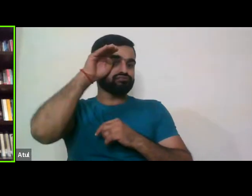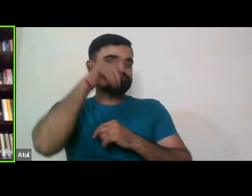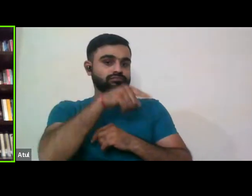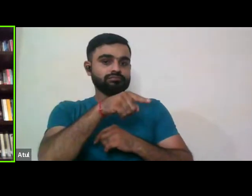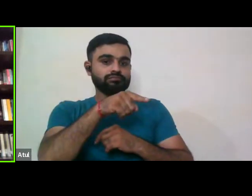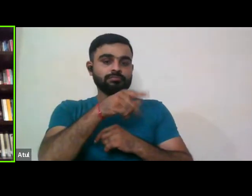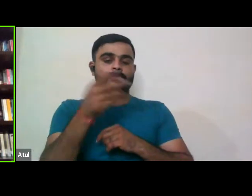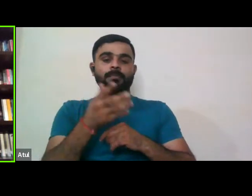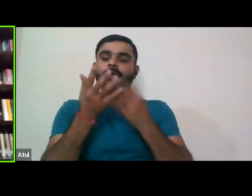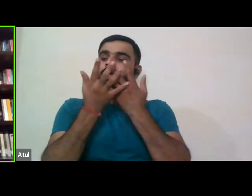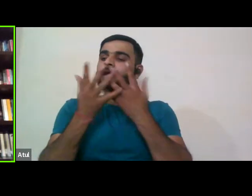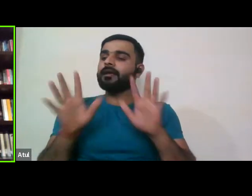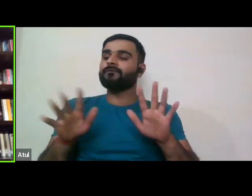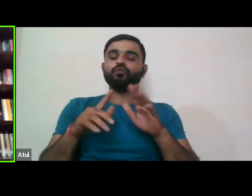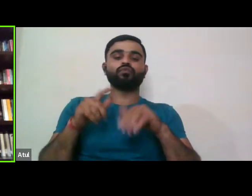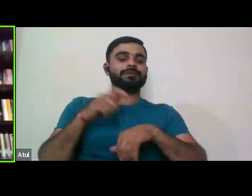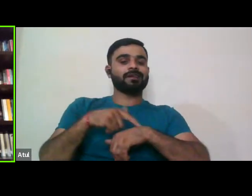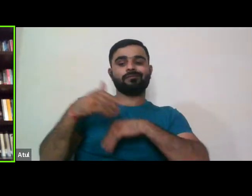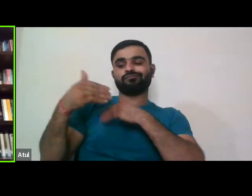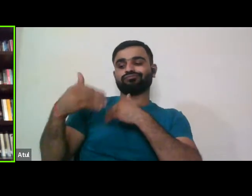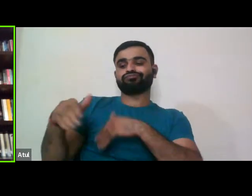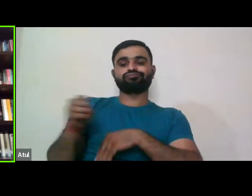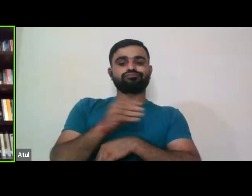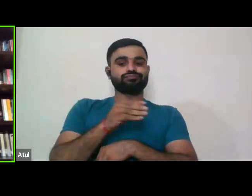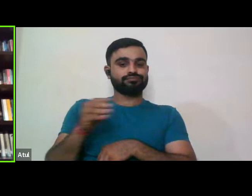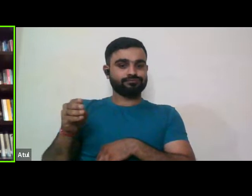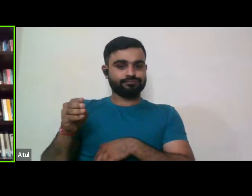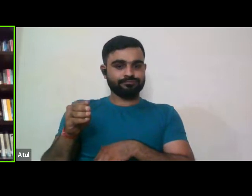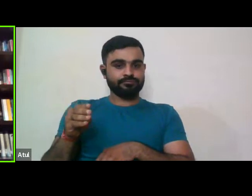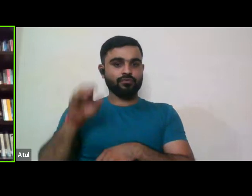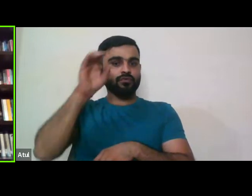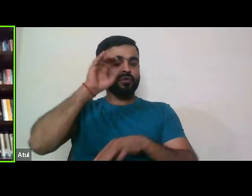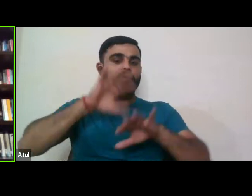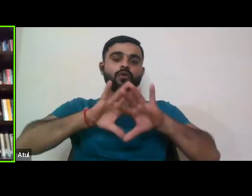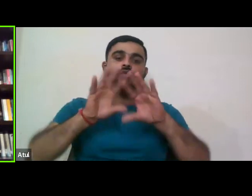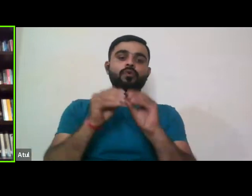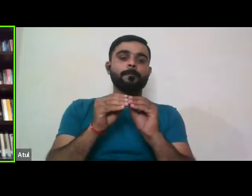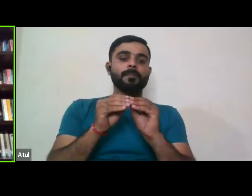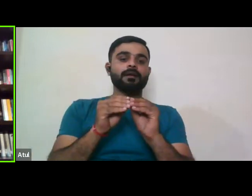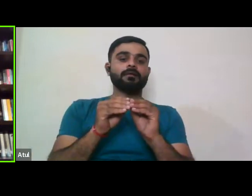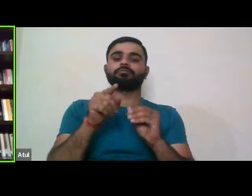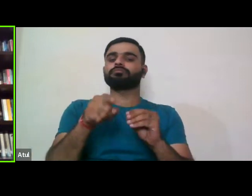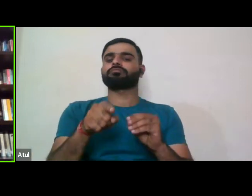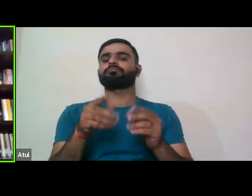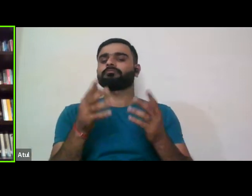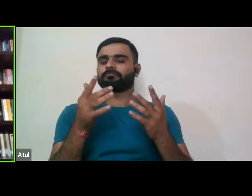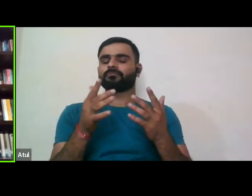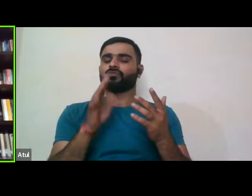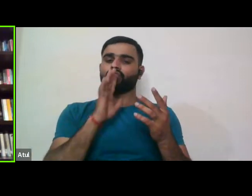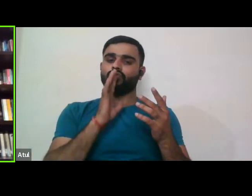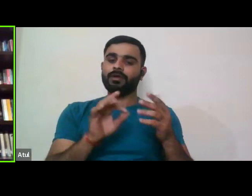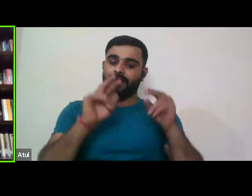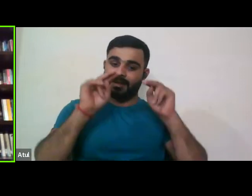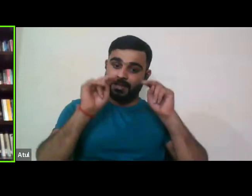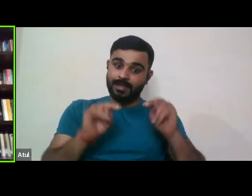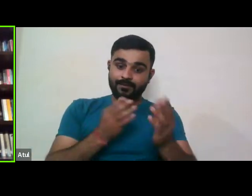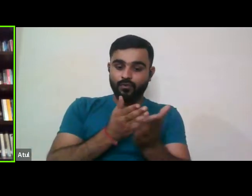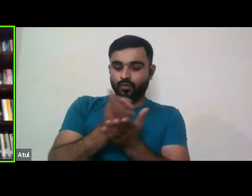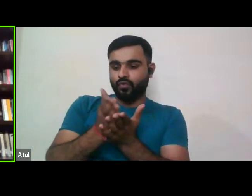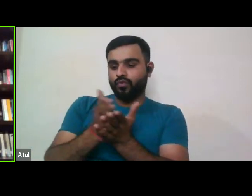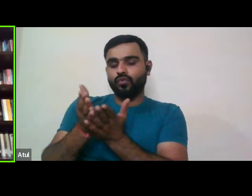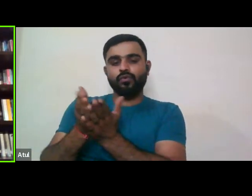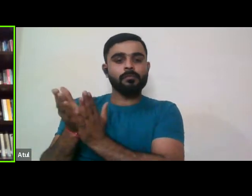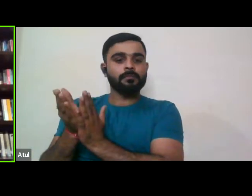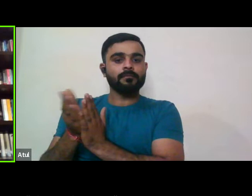for any length of time and heard orally is something that really needs to give way. I mean,